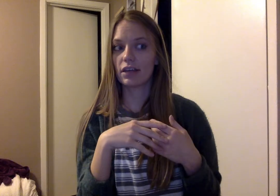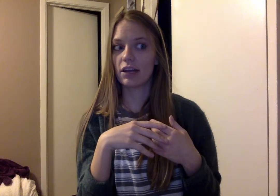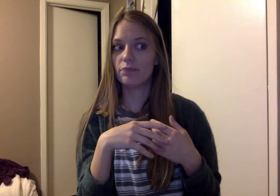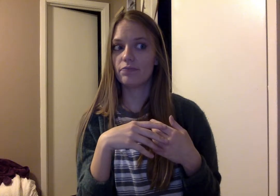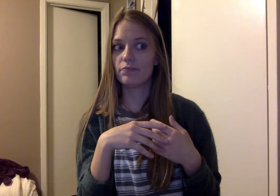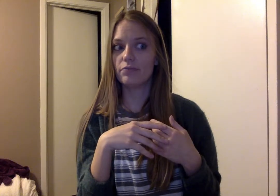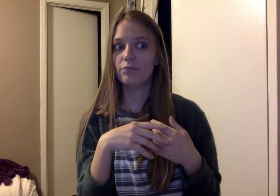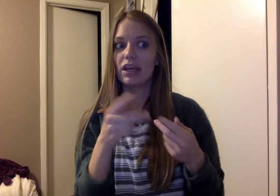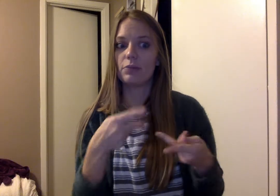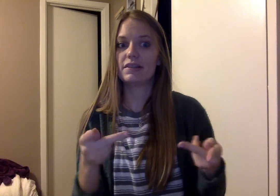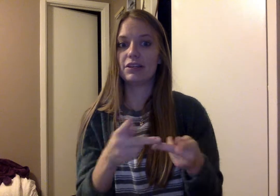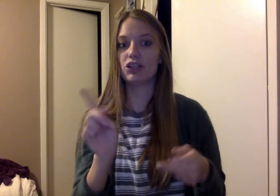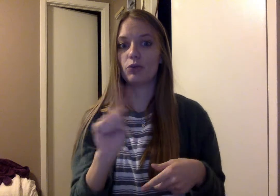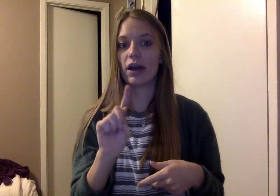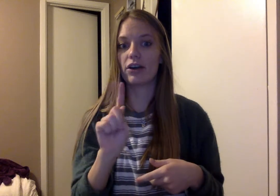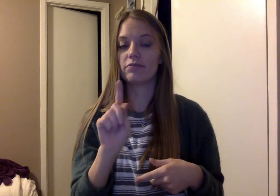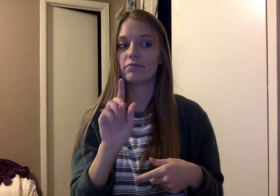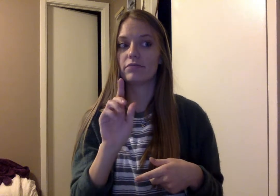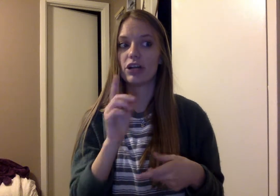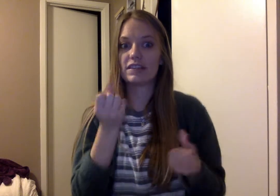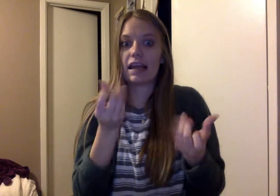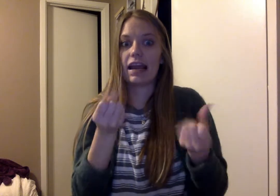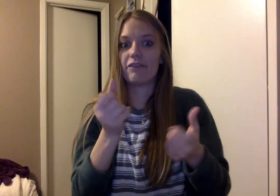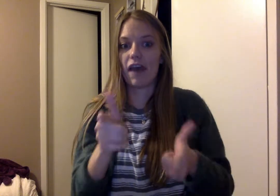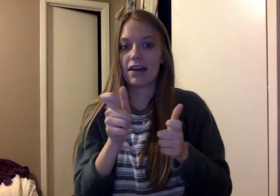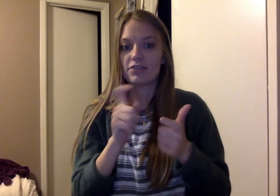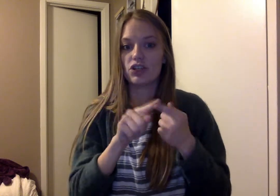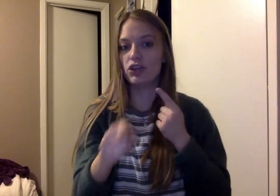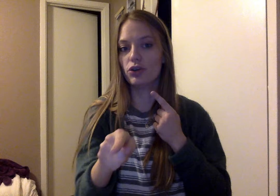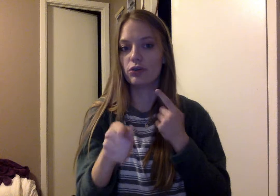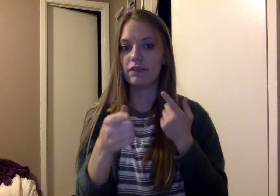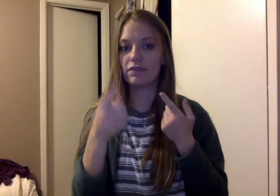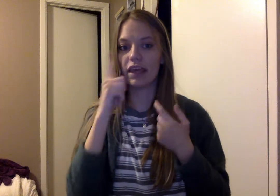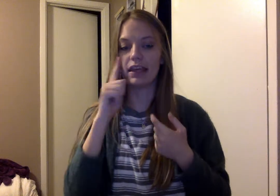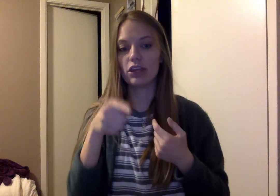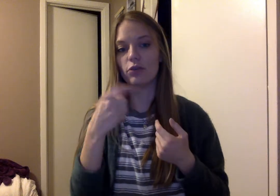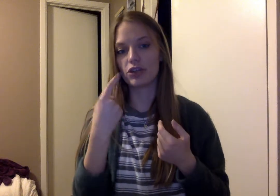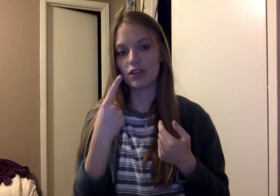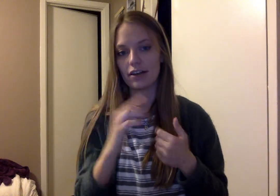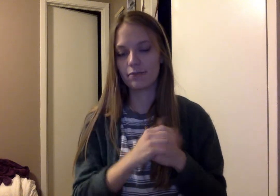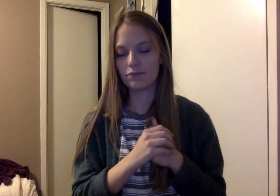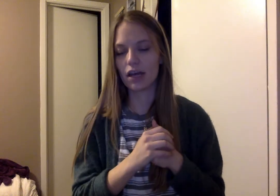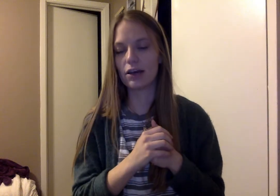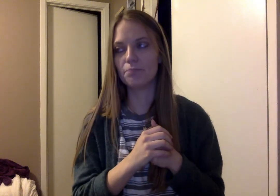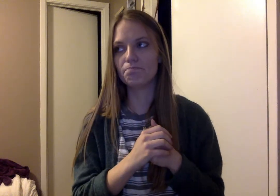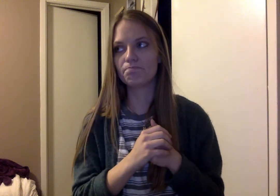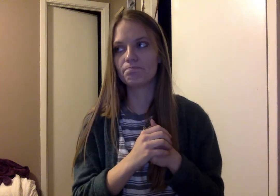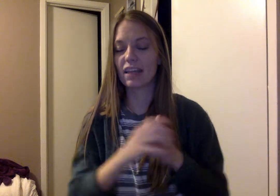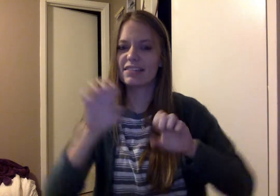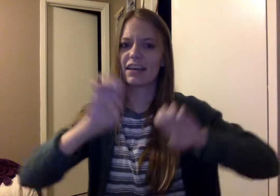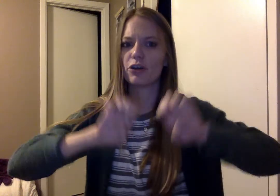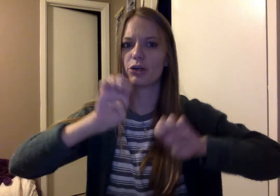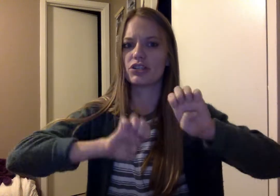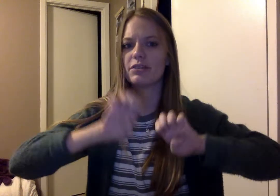going to be in a position where they're signing fast to you and thinking that you understand. That's a sign for emergency, by the